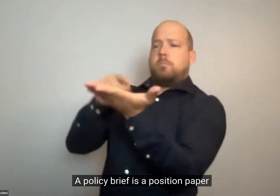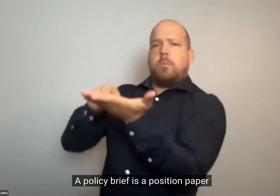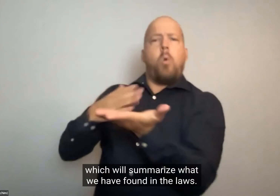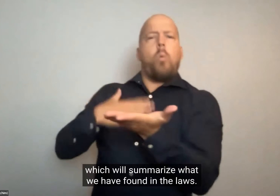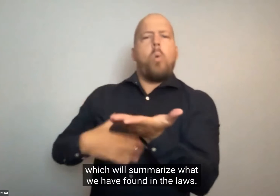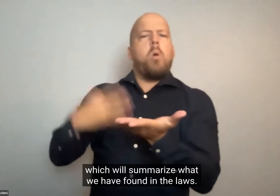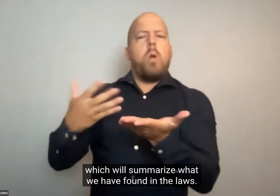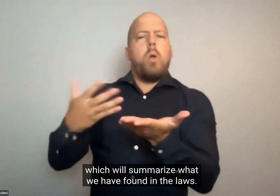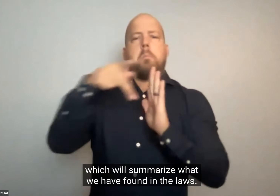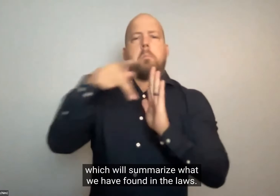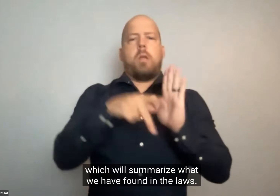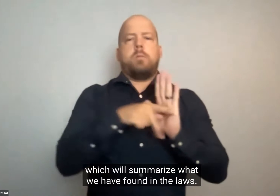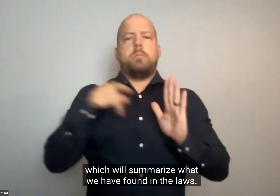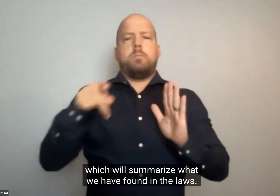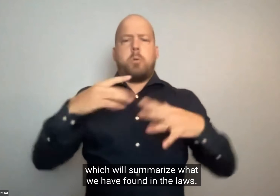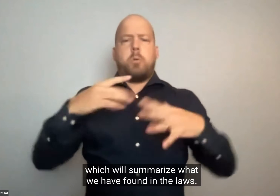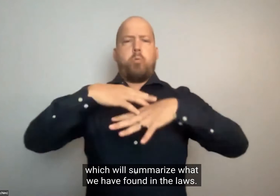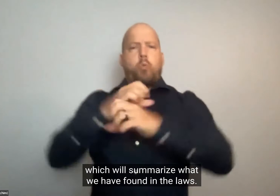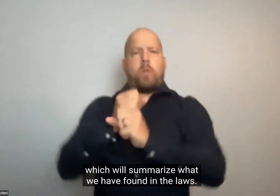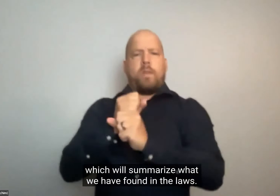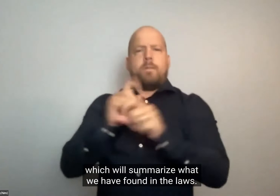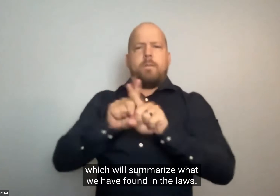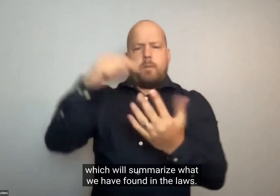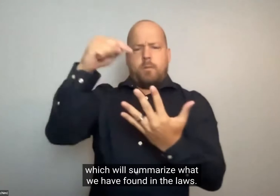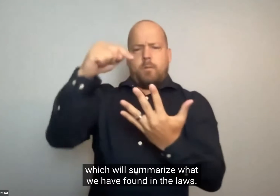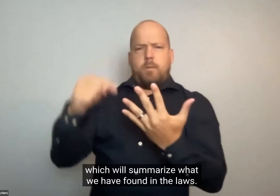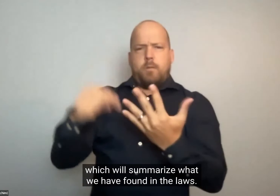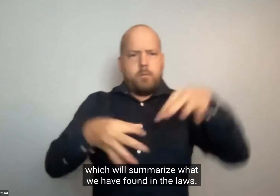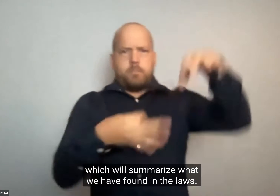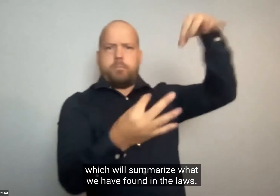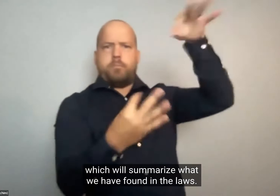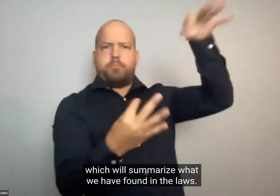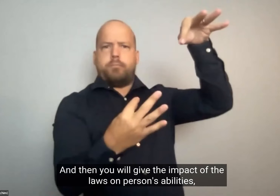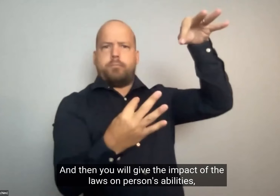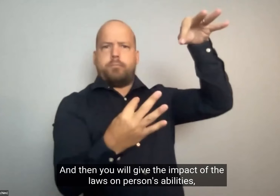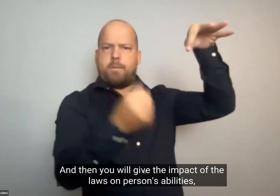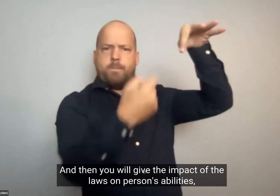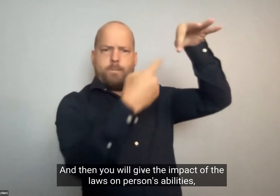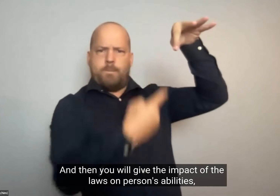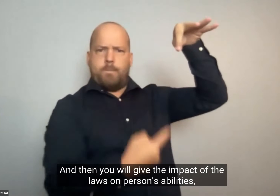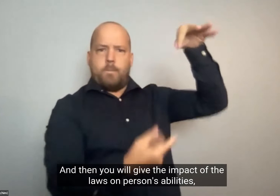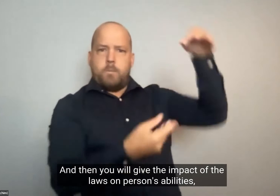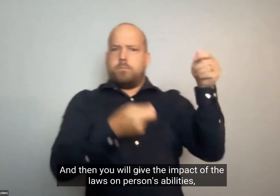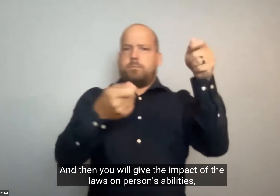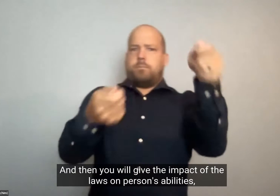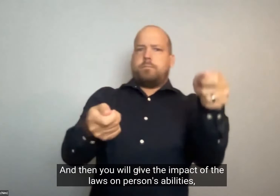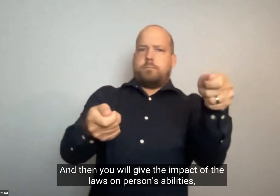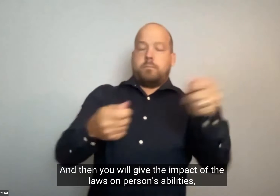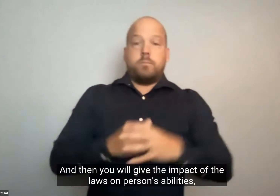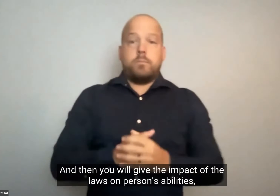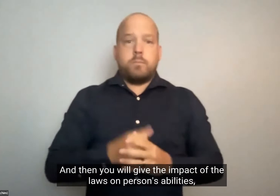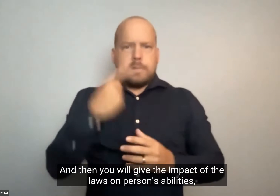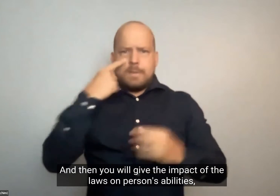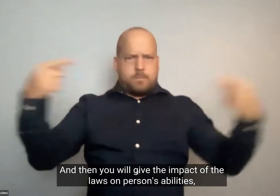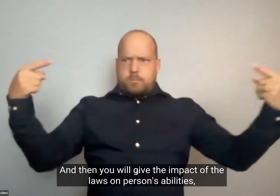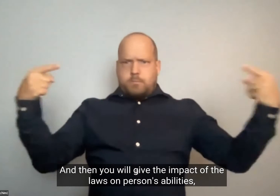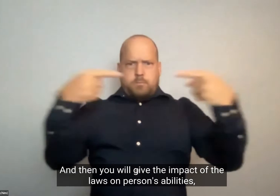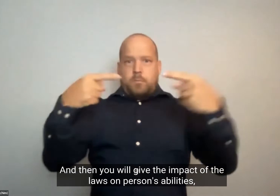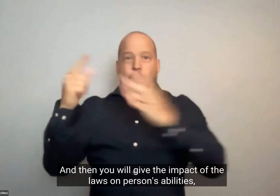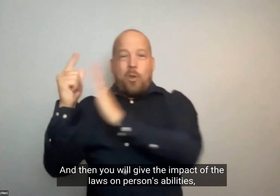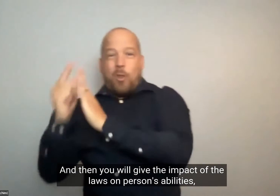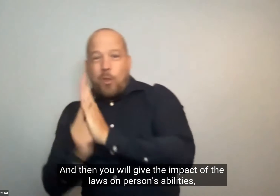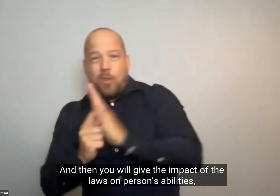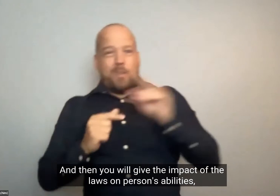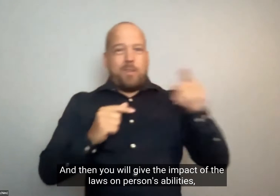paper which will summarize what we have found in the laws, and then you will give